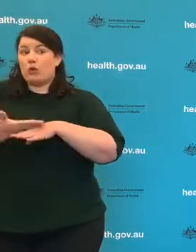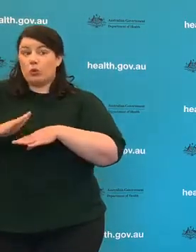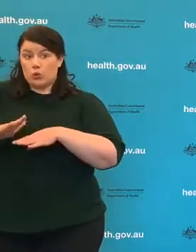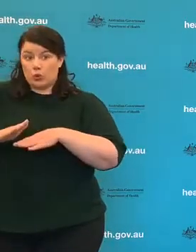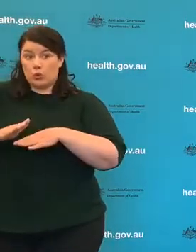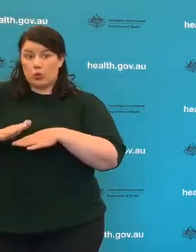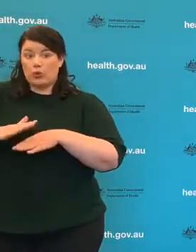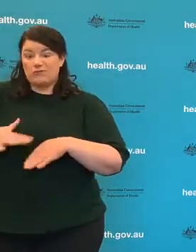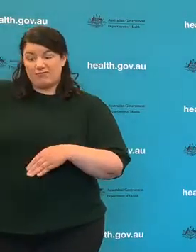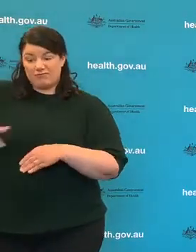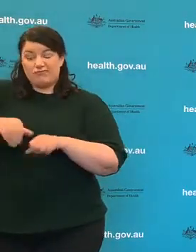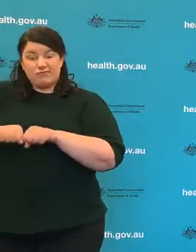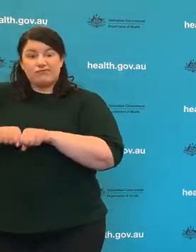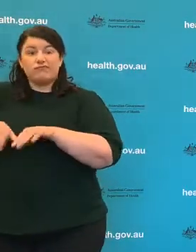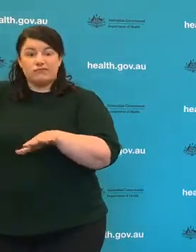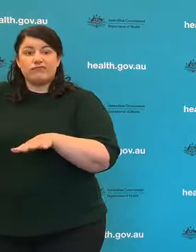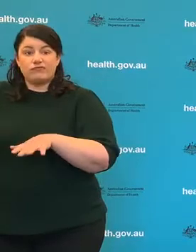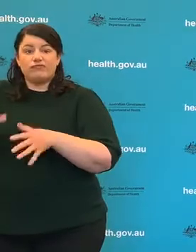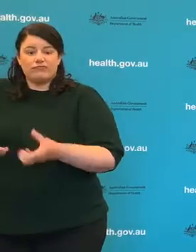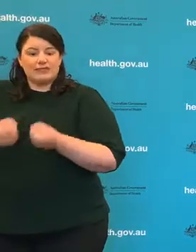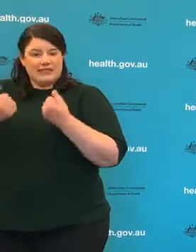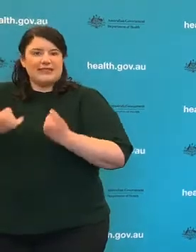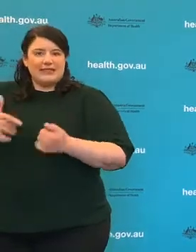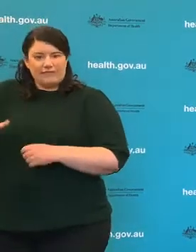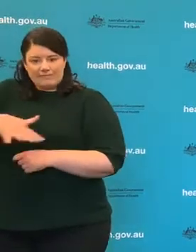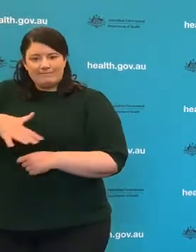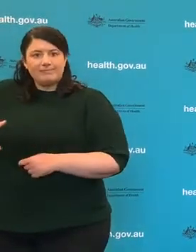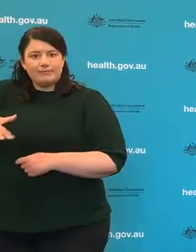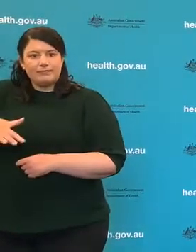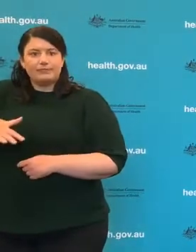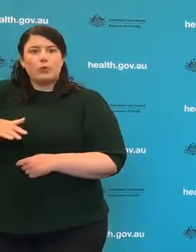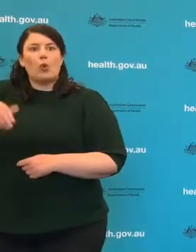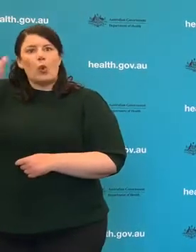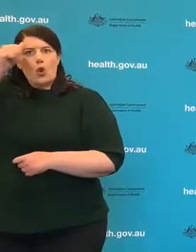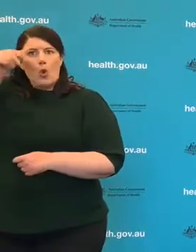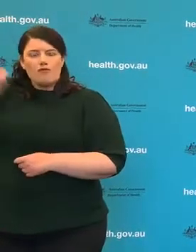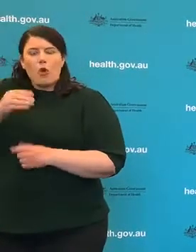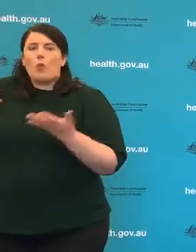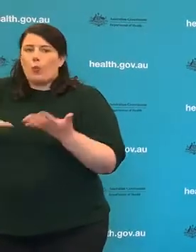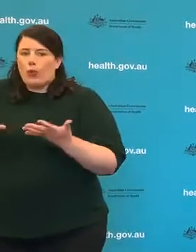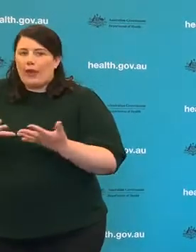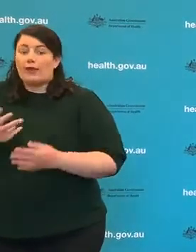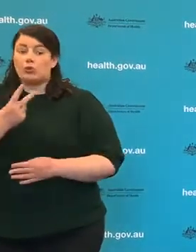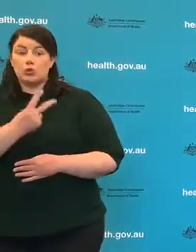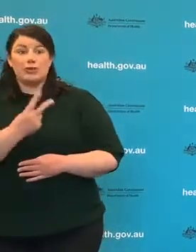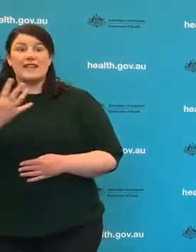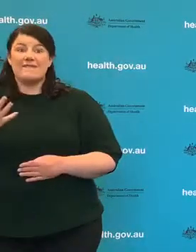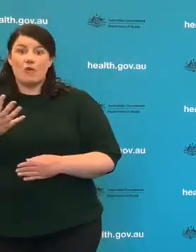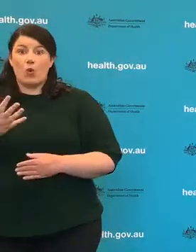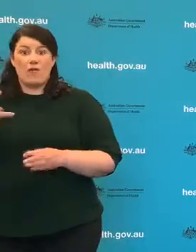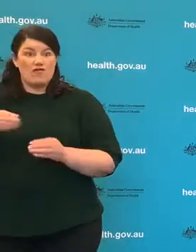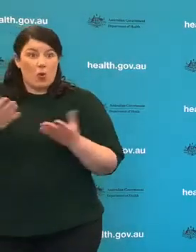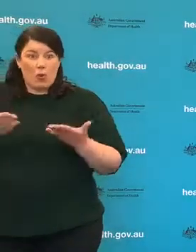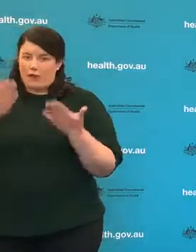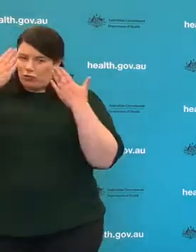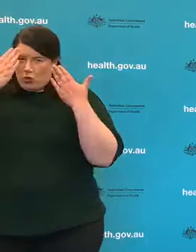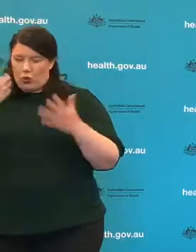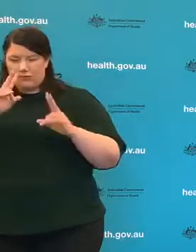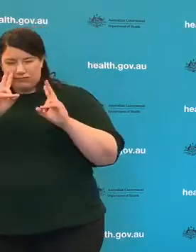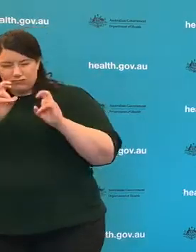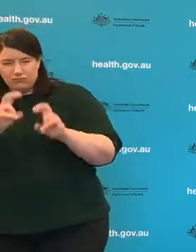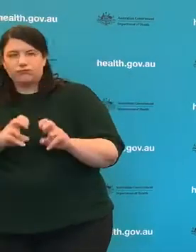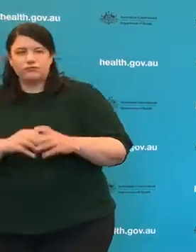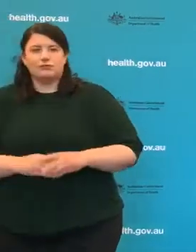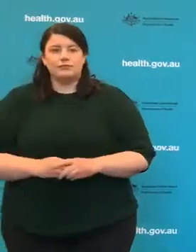locally acquired and were contacts of confirmed cases or in a known outbreak. 24 remain under investigation. In